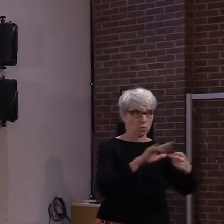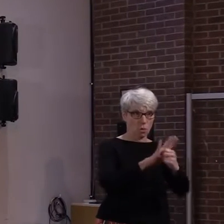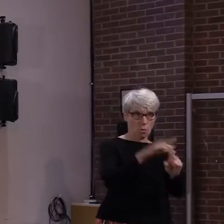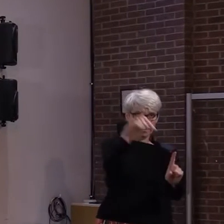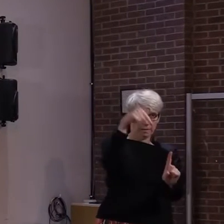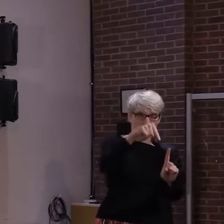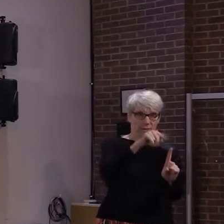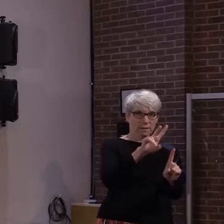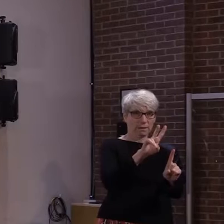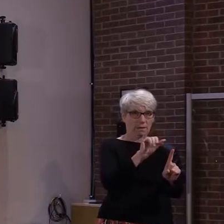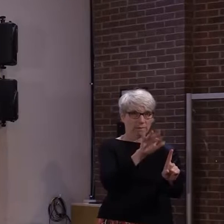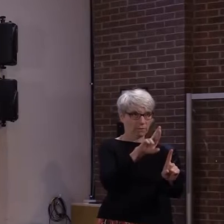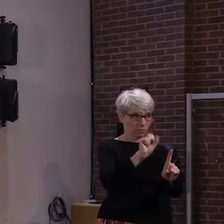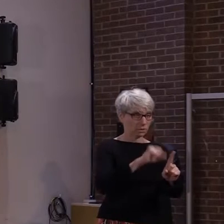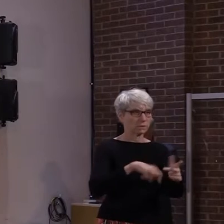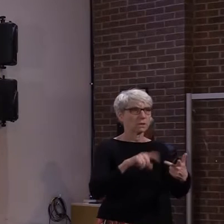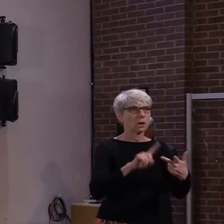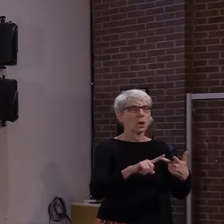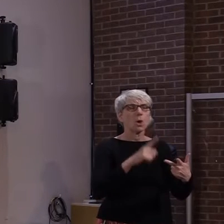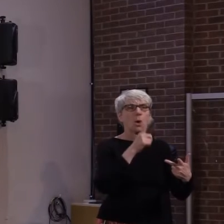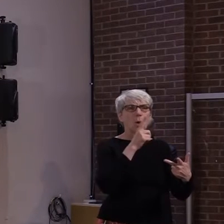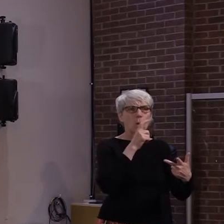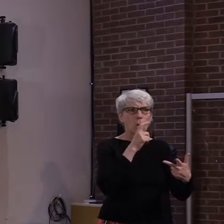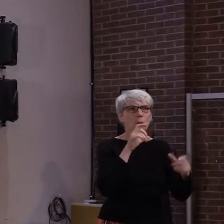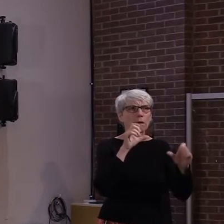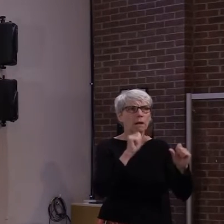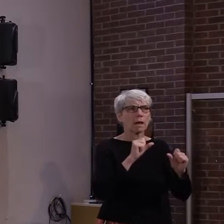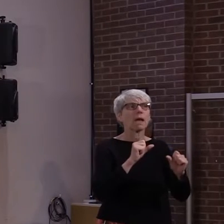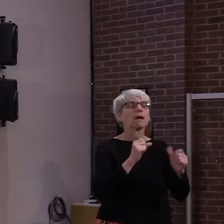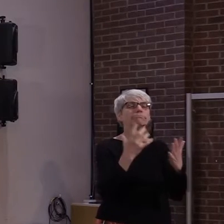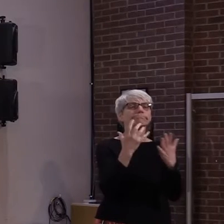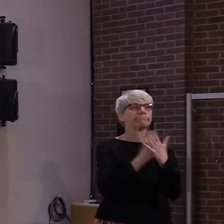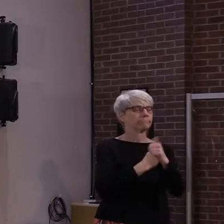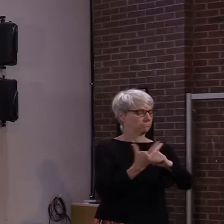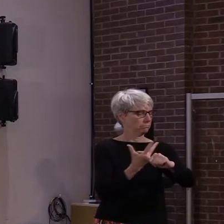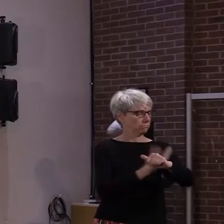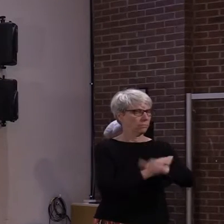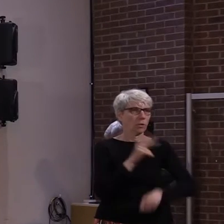new population of people eligible for an additional dose.